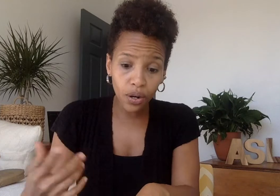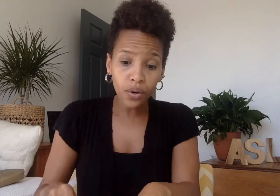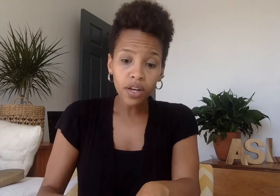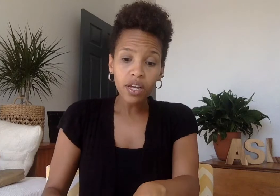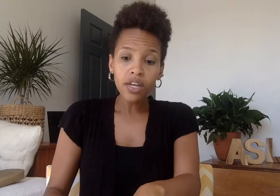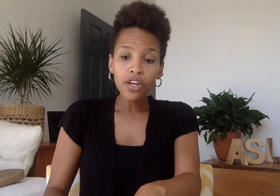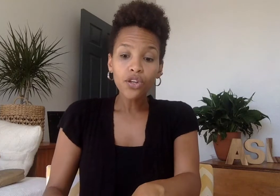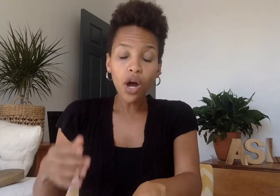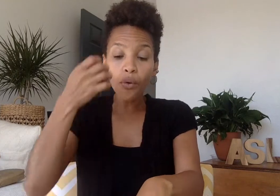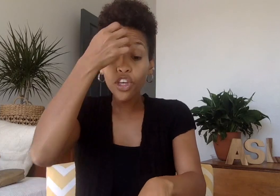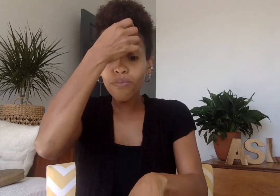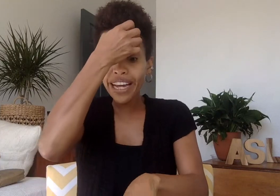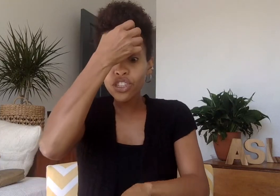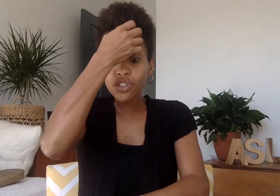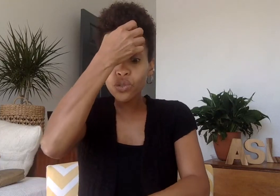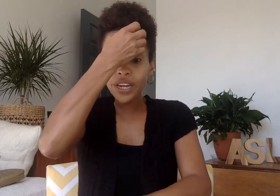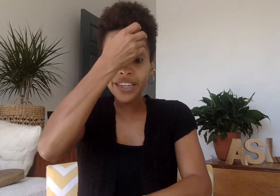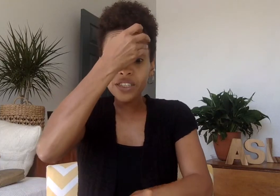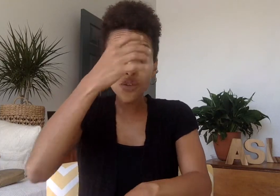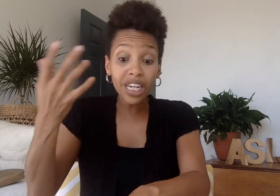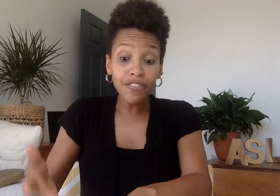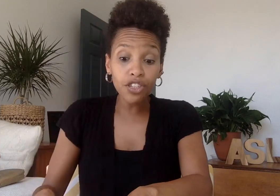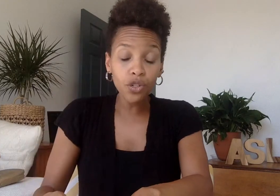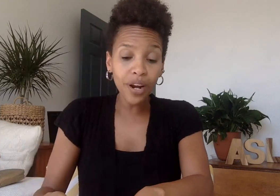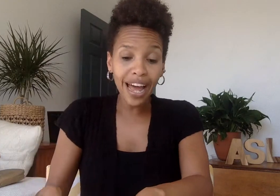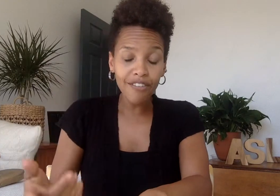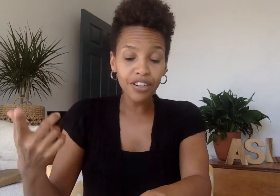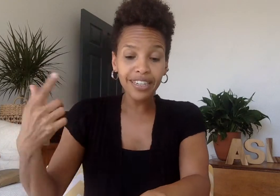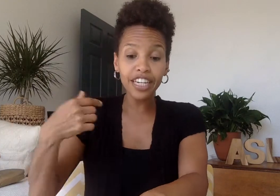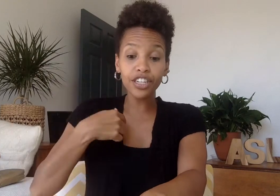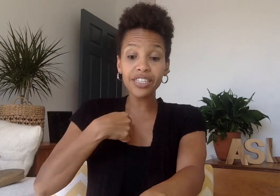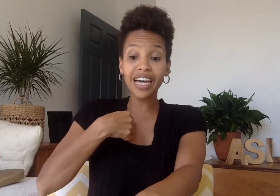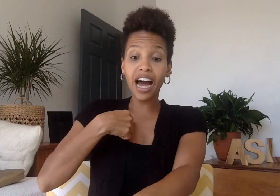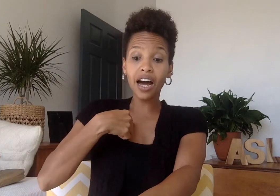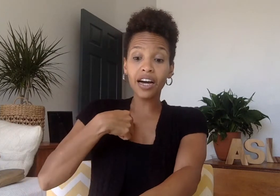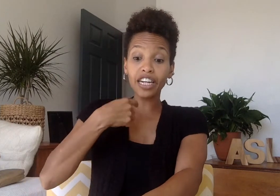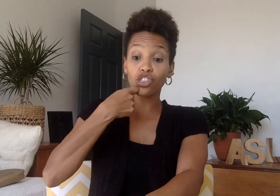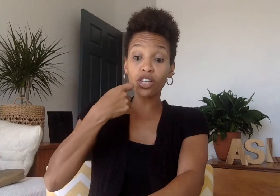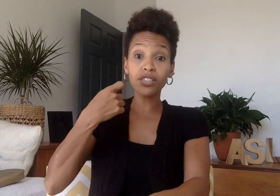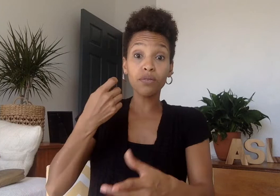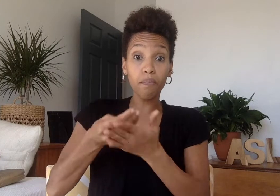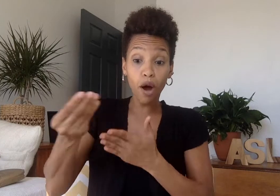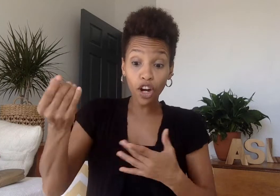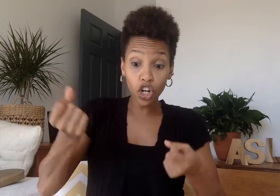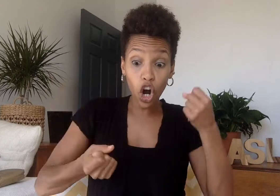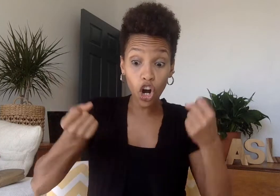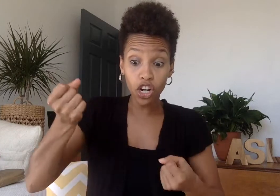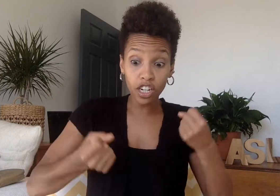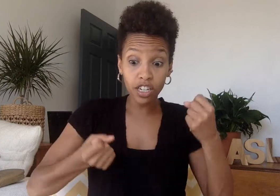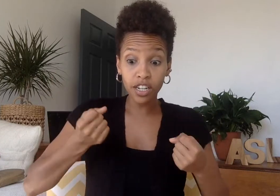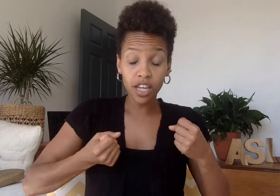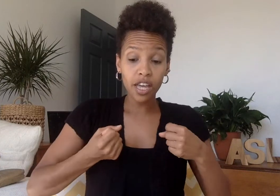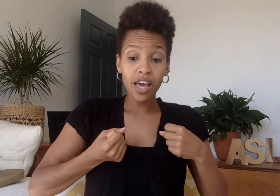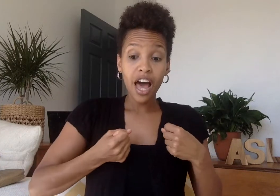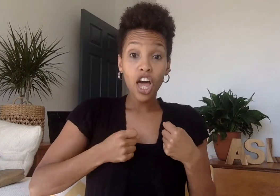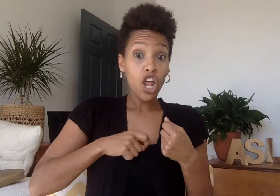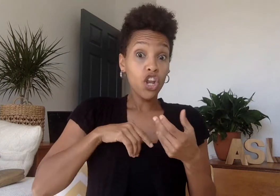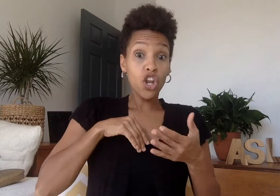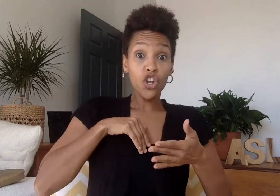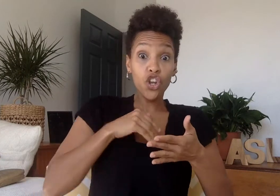So what you might do is, you could even do what I have written here is, I just bought a car,